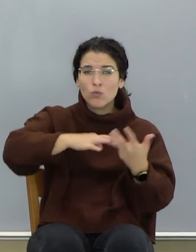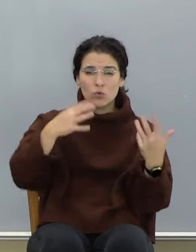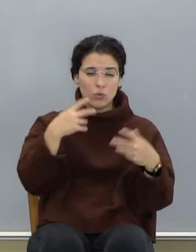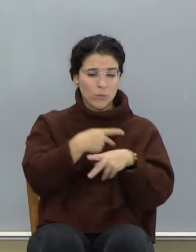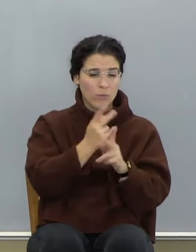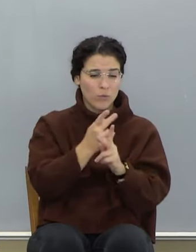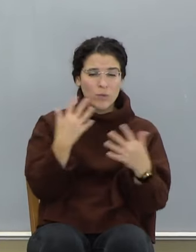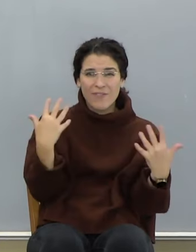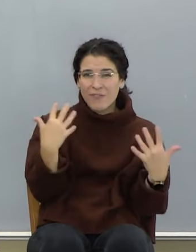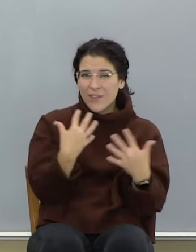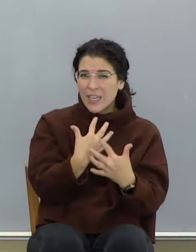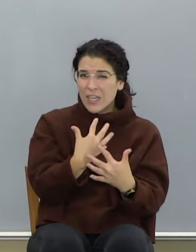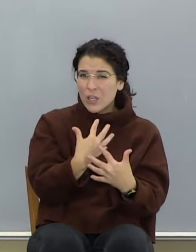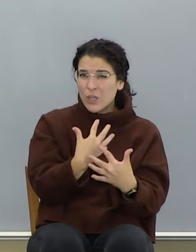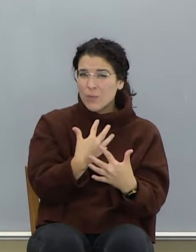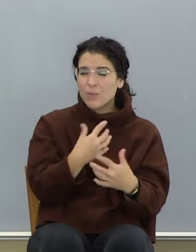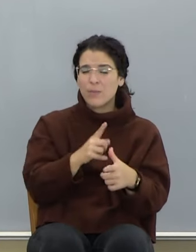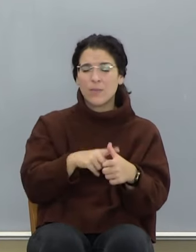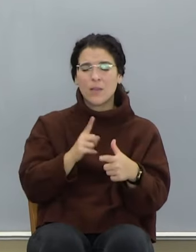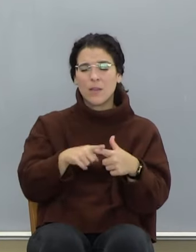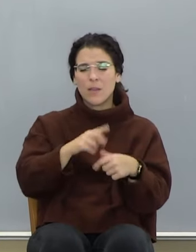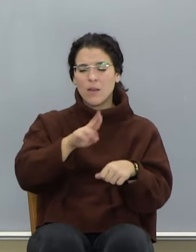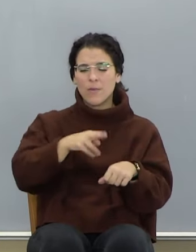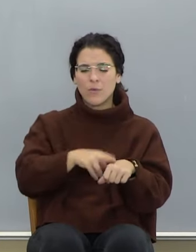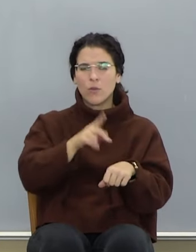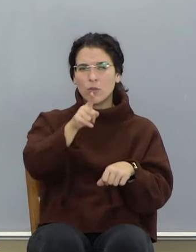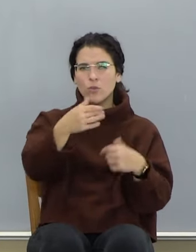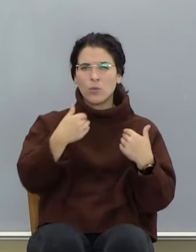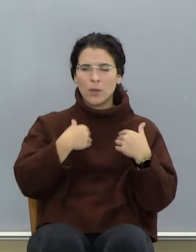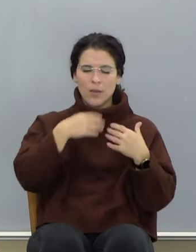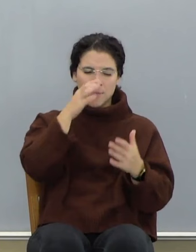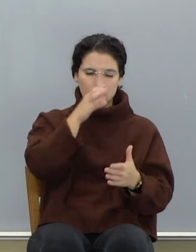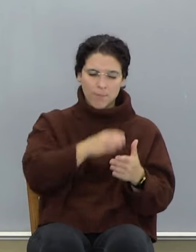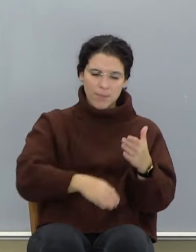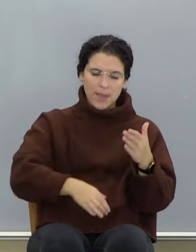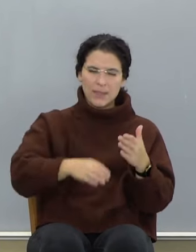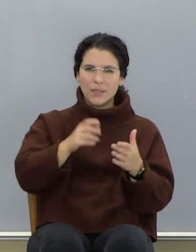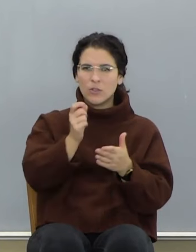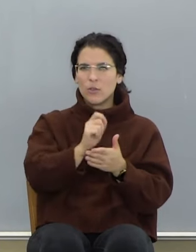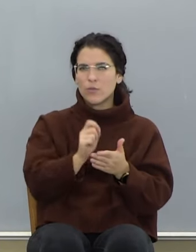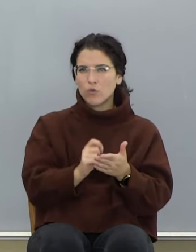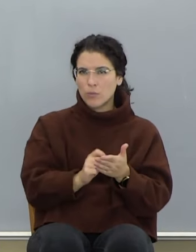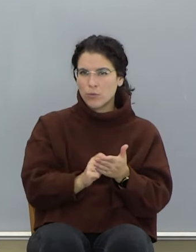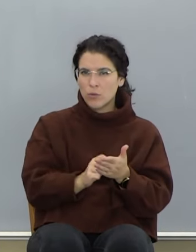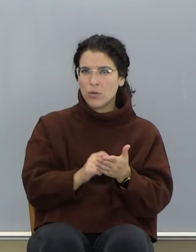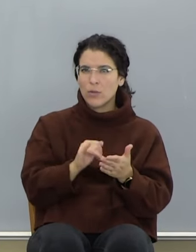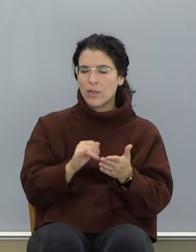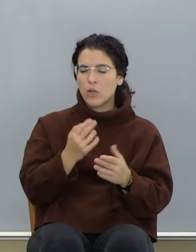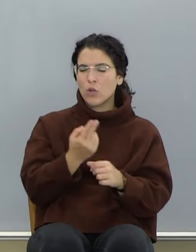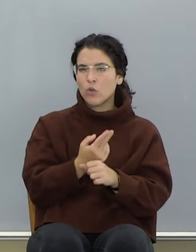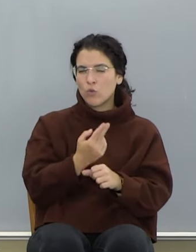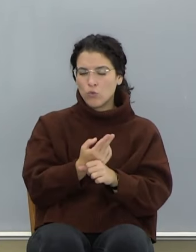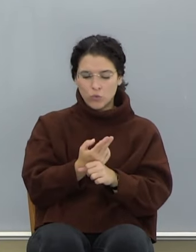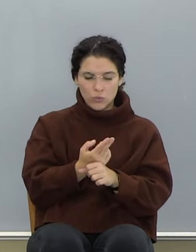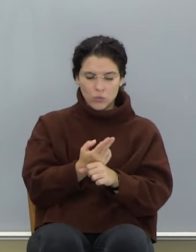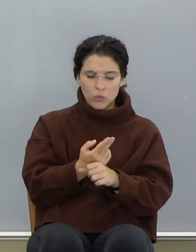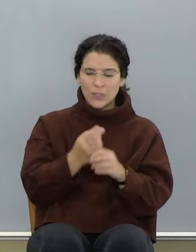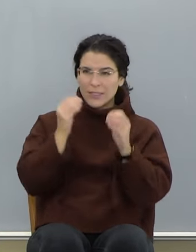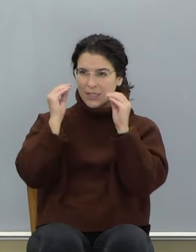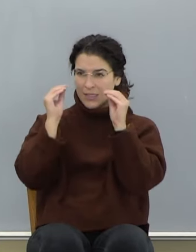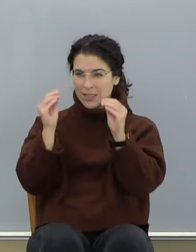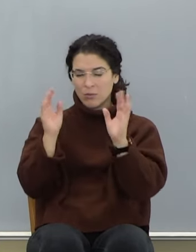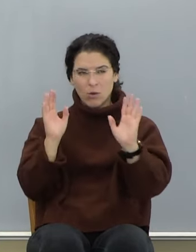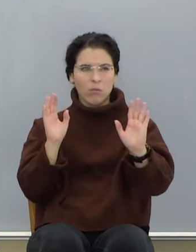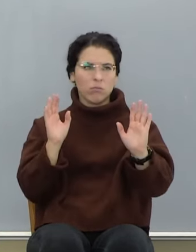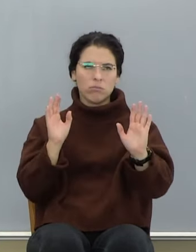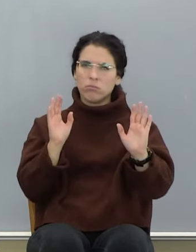fear. And then, of course, you have passages of Scripture that are used to teach, oh,